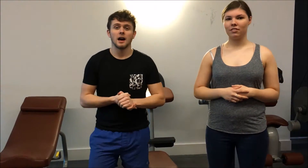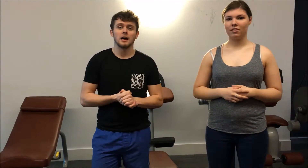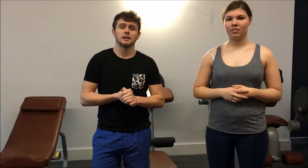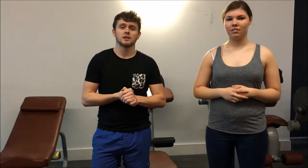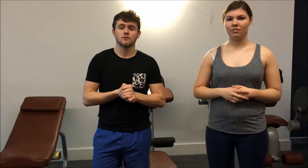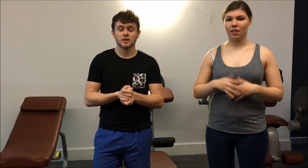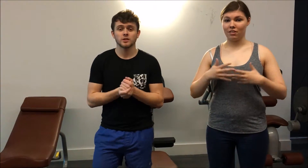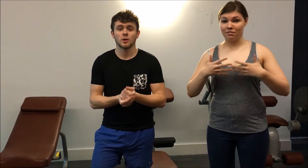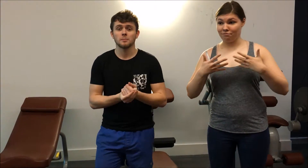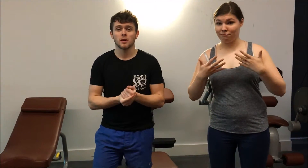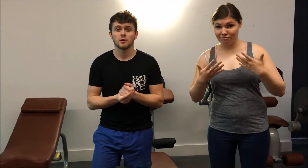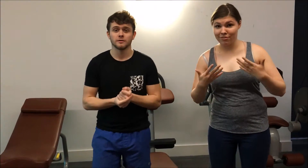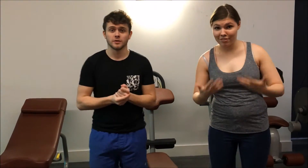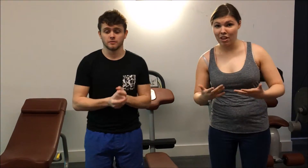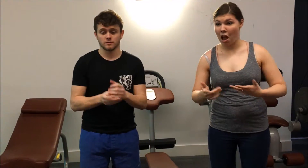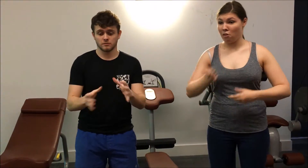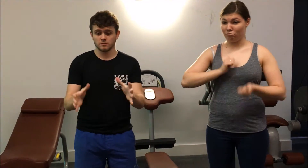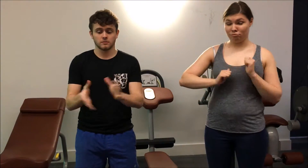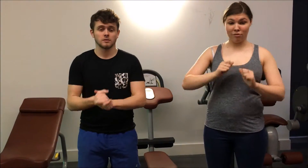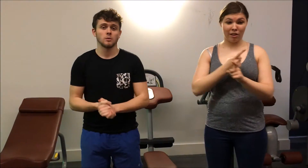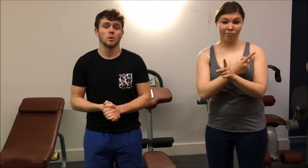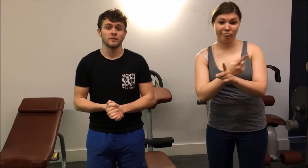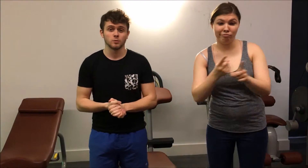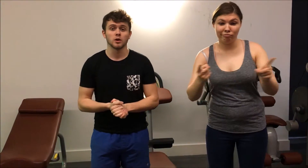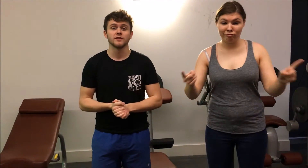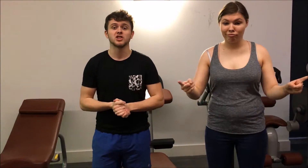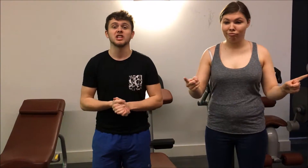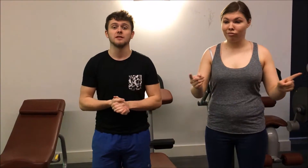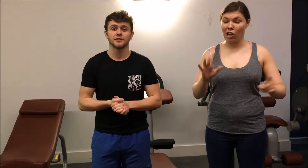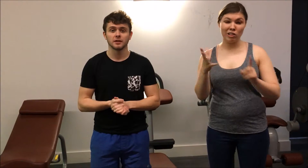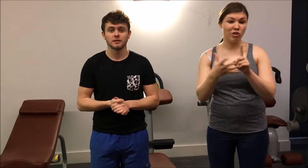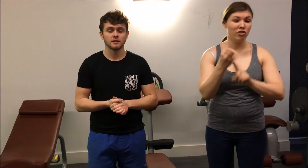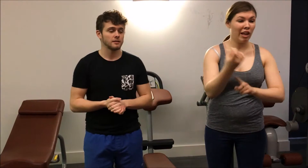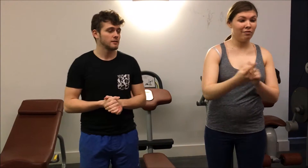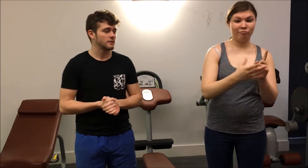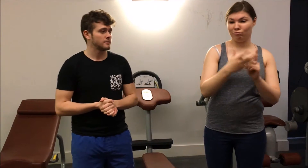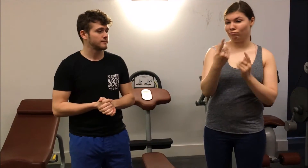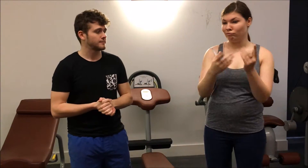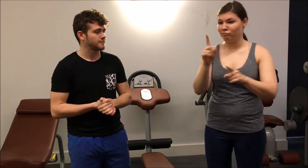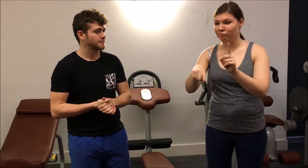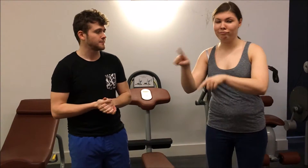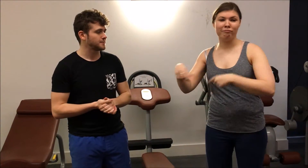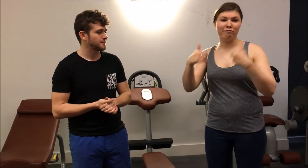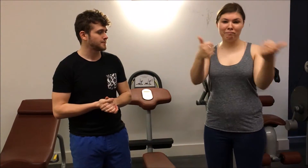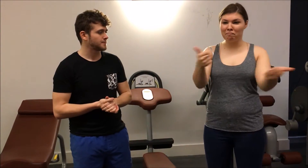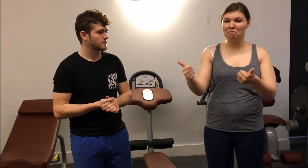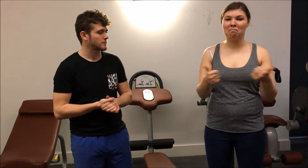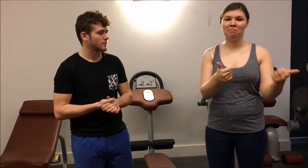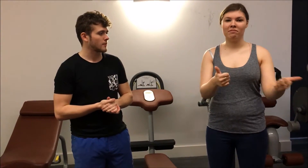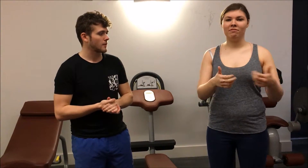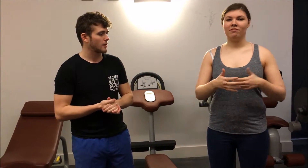today, and I'm really quite proud of what you've achieved.